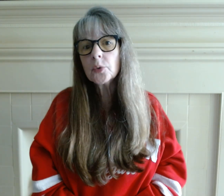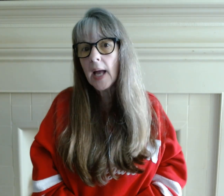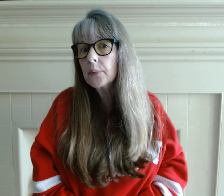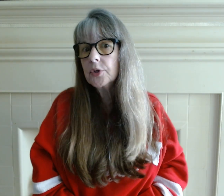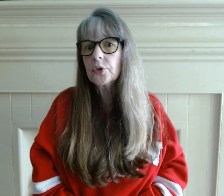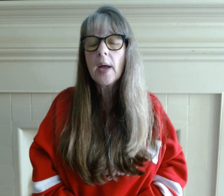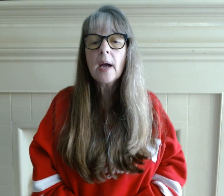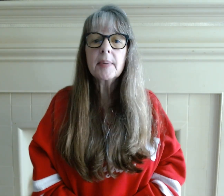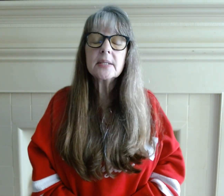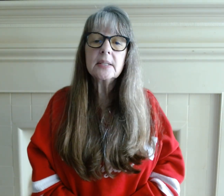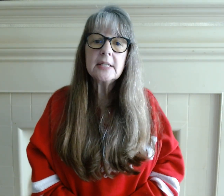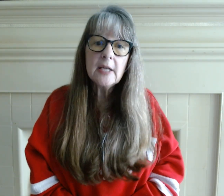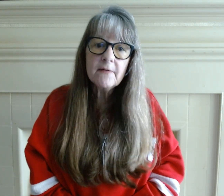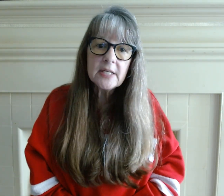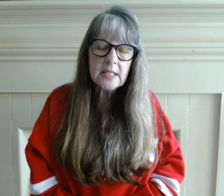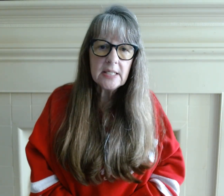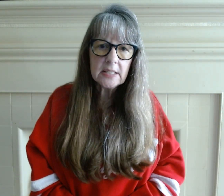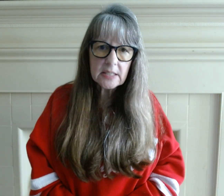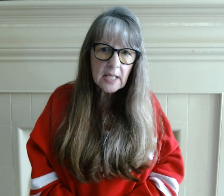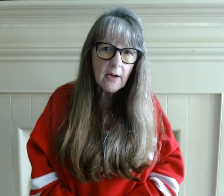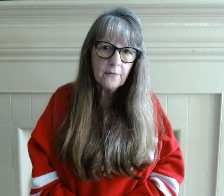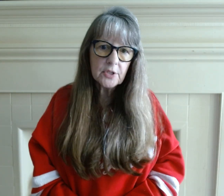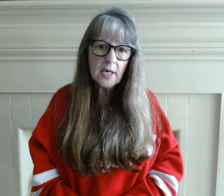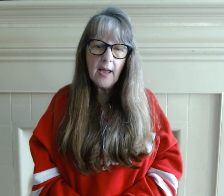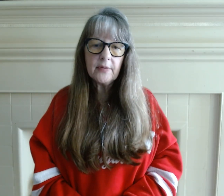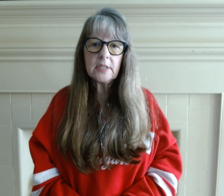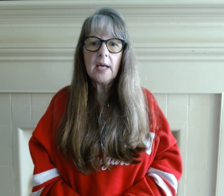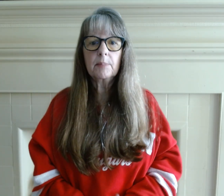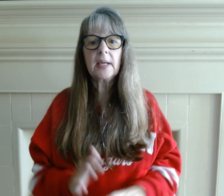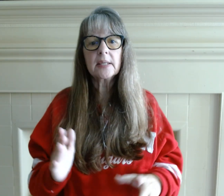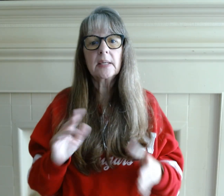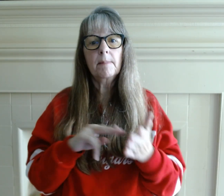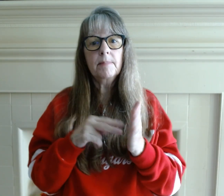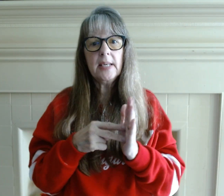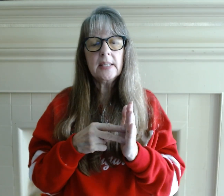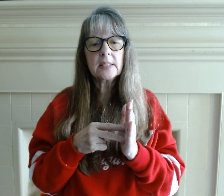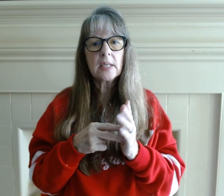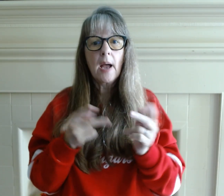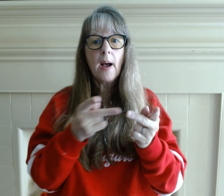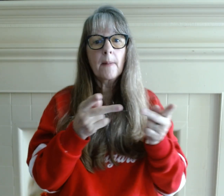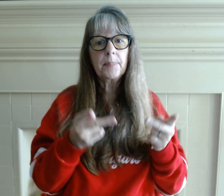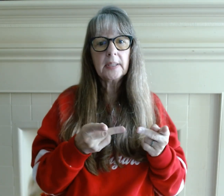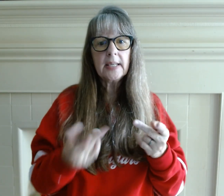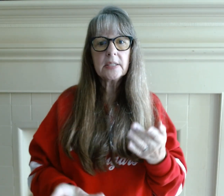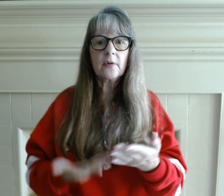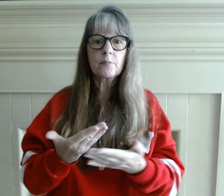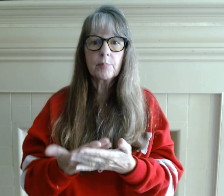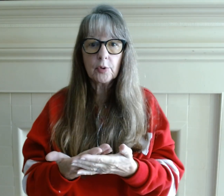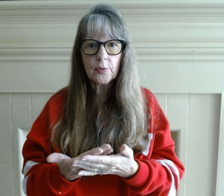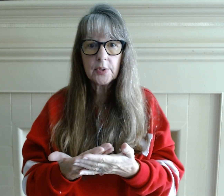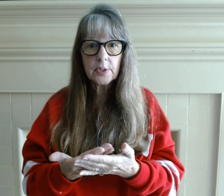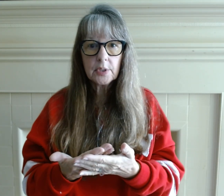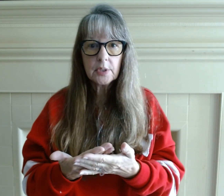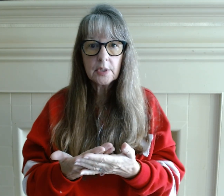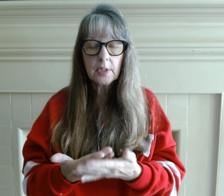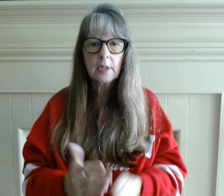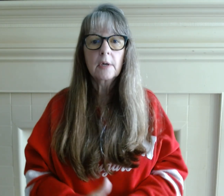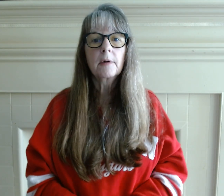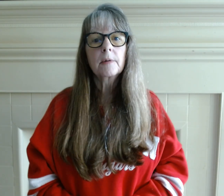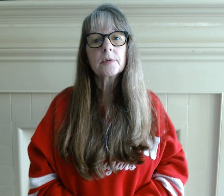would do, because the nativity itself does not have a sign because it means a place of birth. So